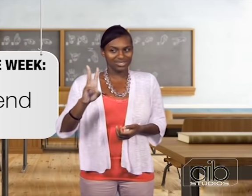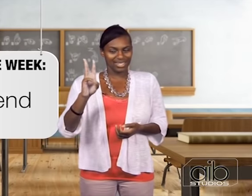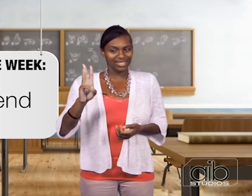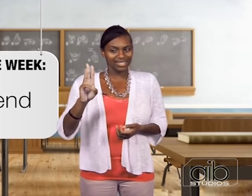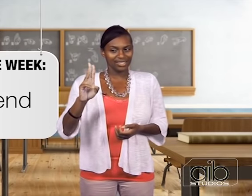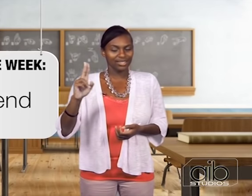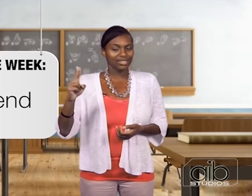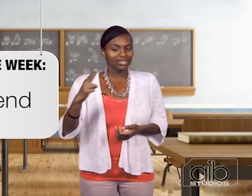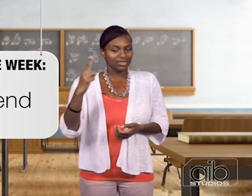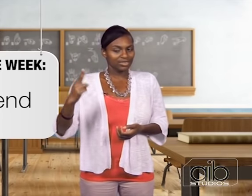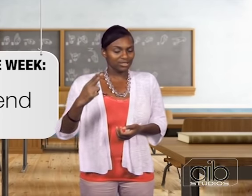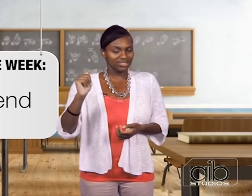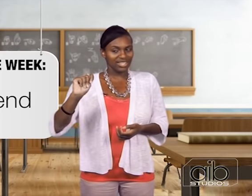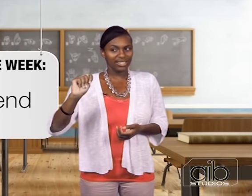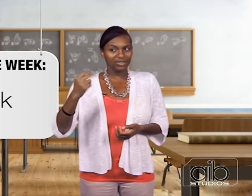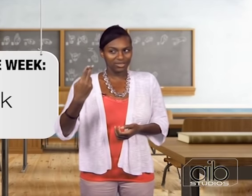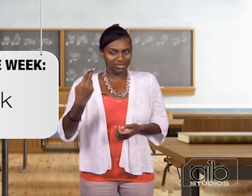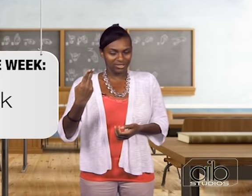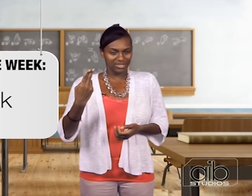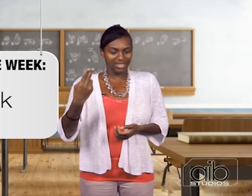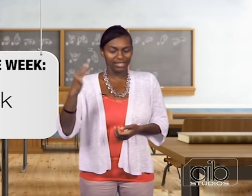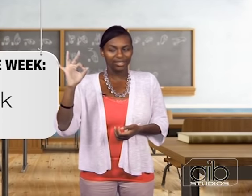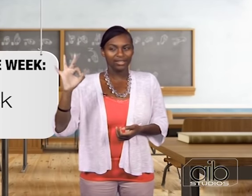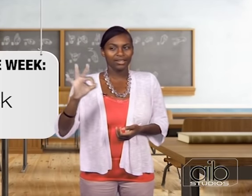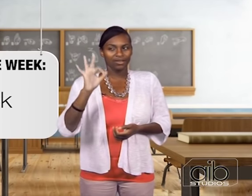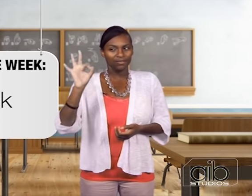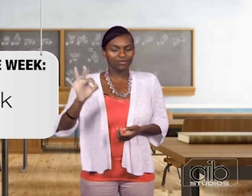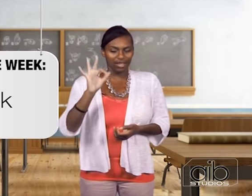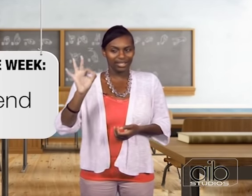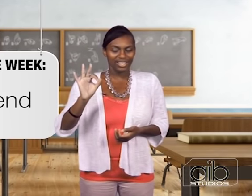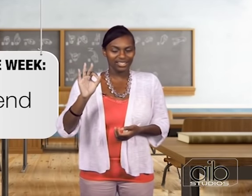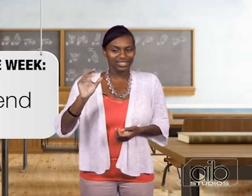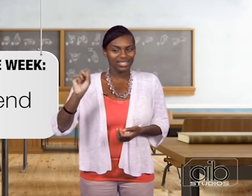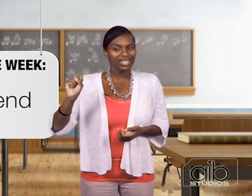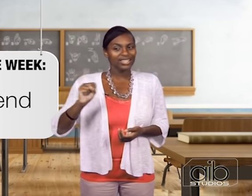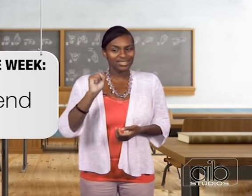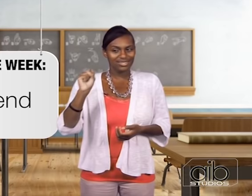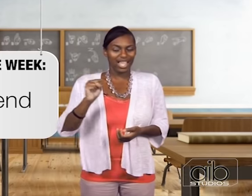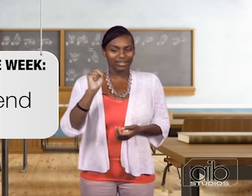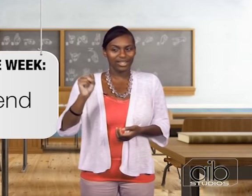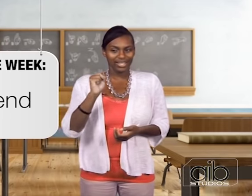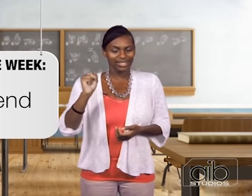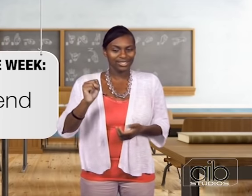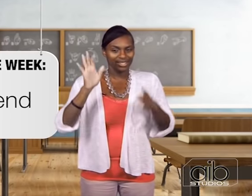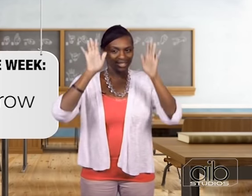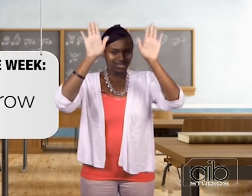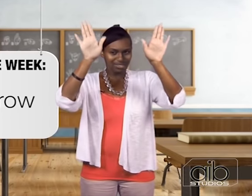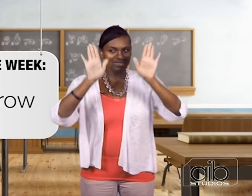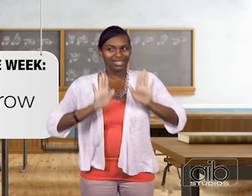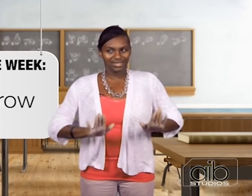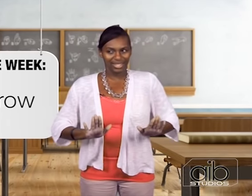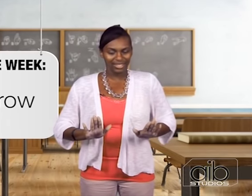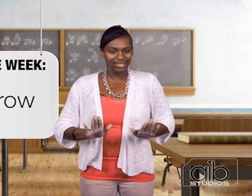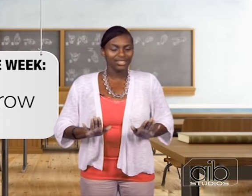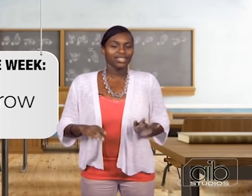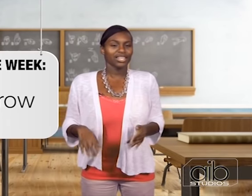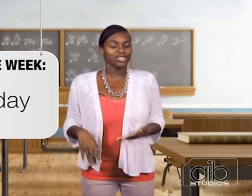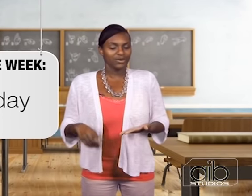Wednesday, Thursday or Thursday, Friday, Saturday, Sunday, and you